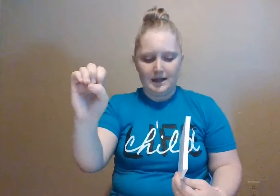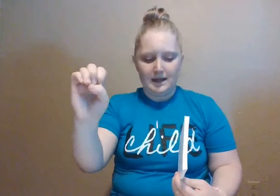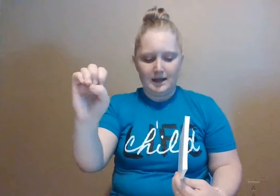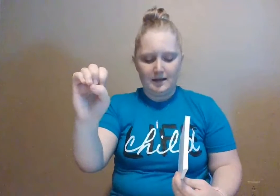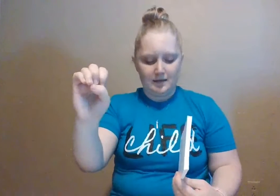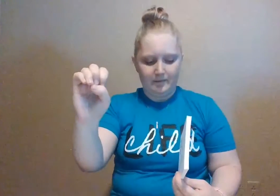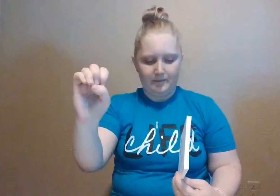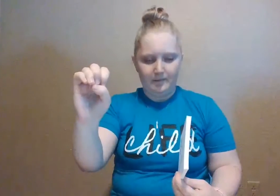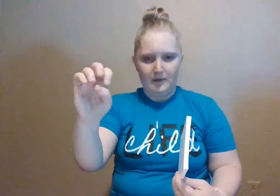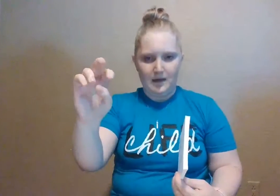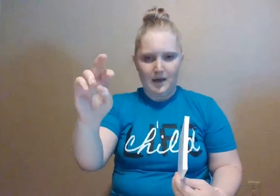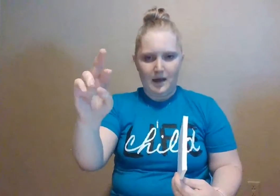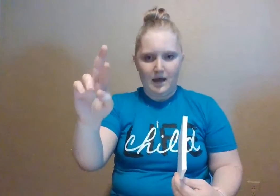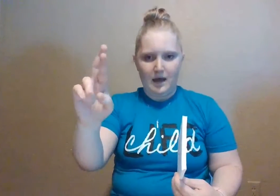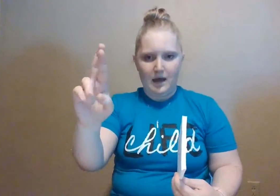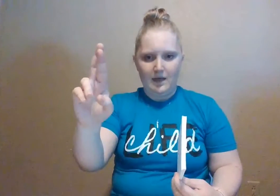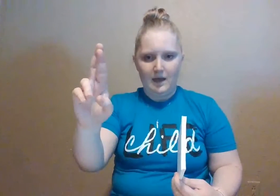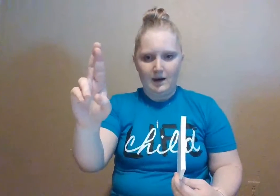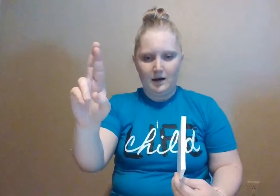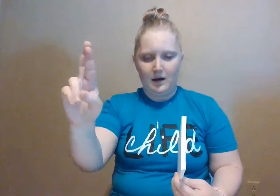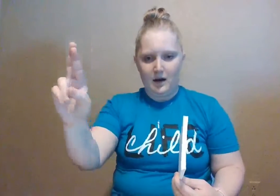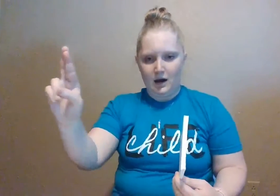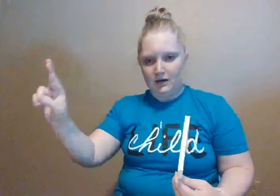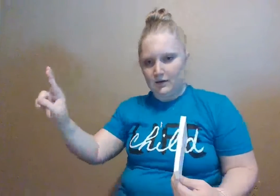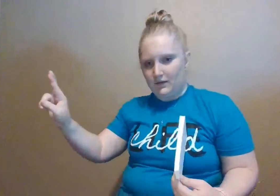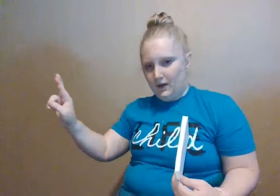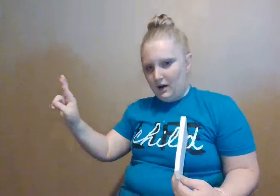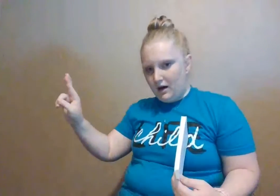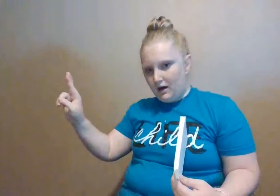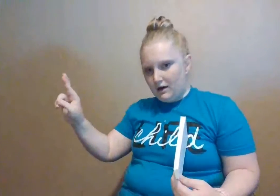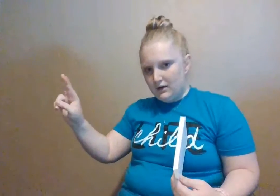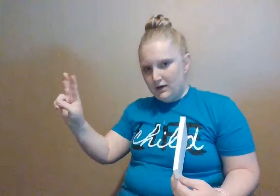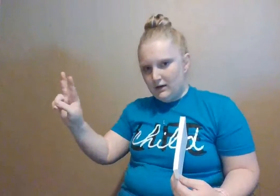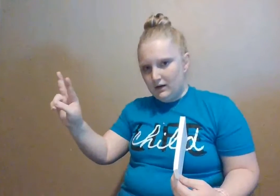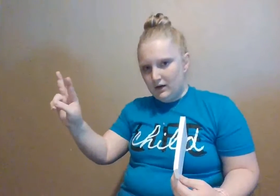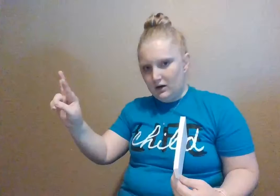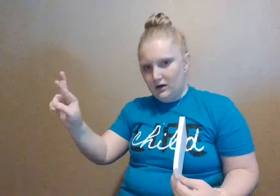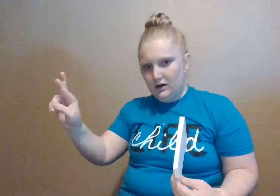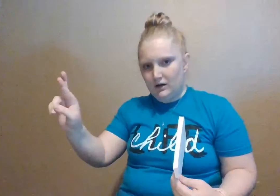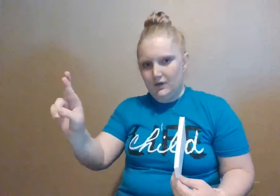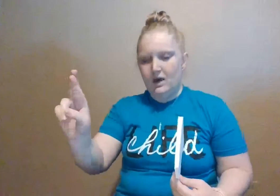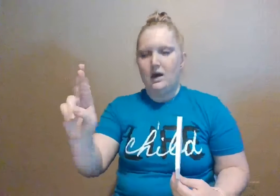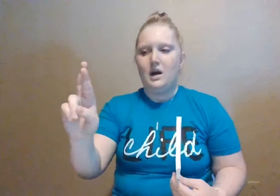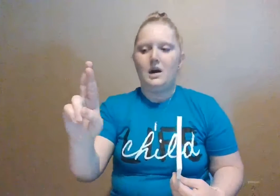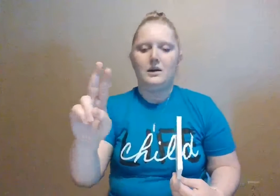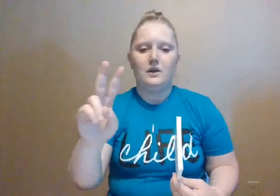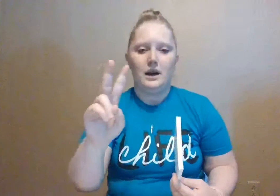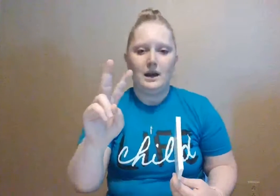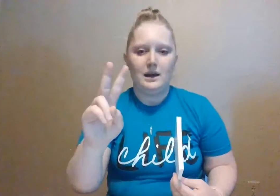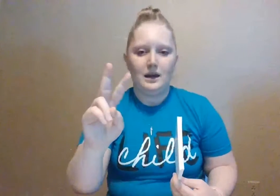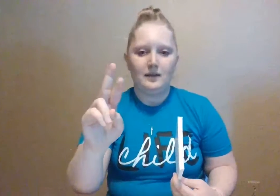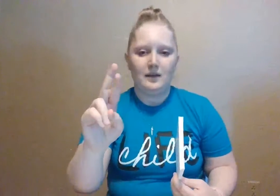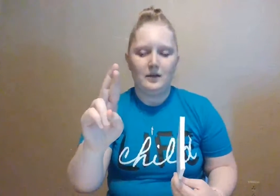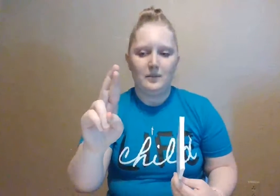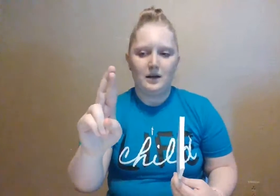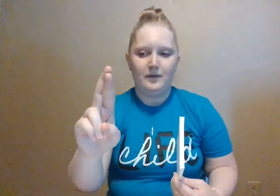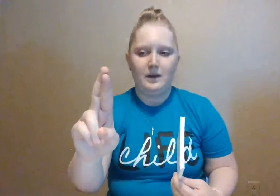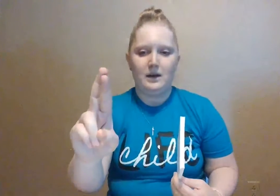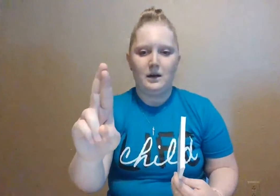E, and then an R. So for R, you curve your index and your middle finger